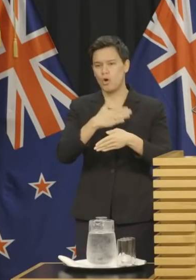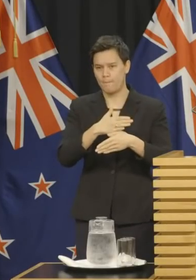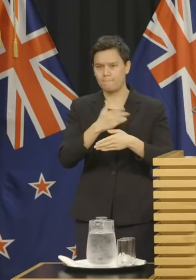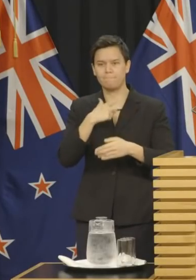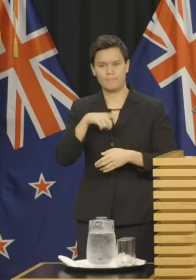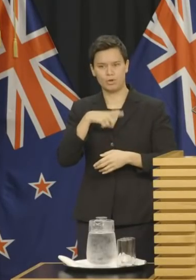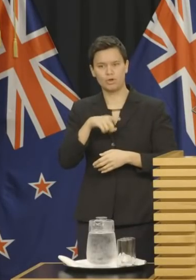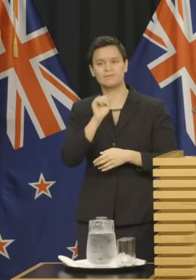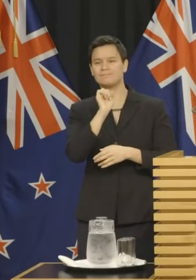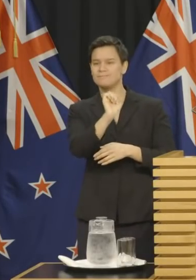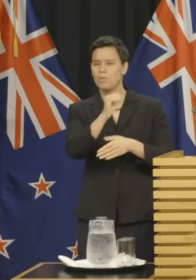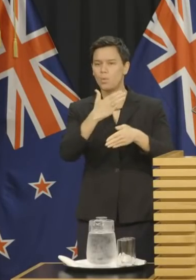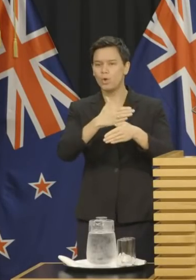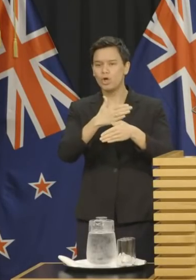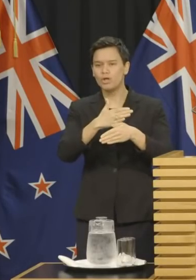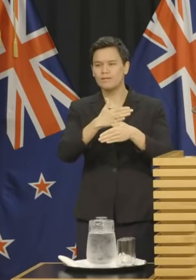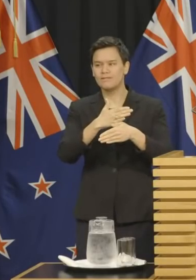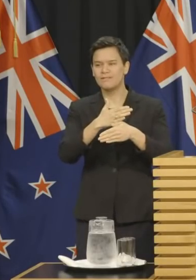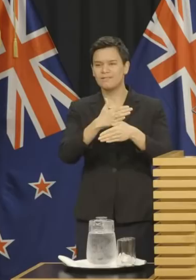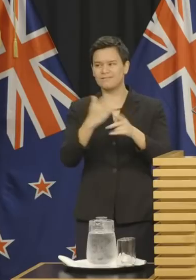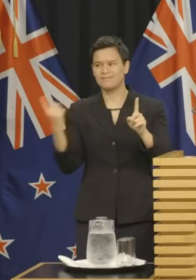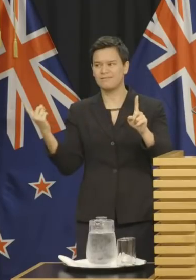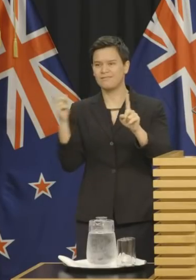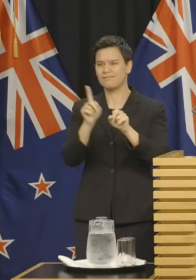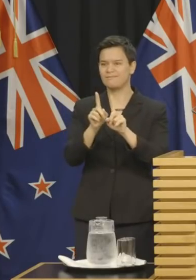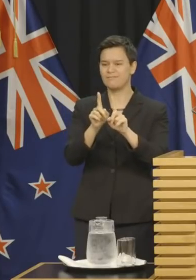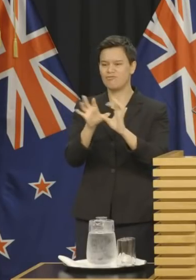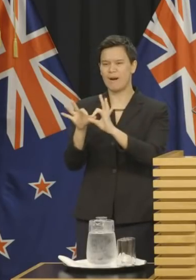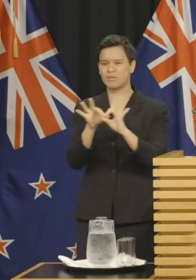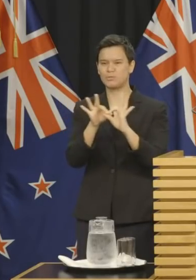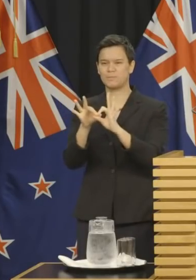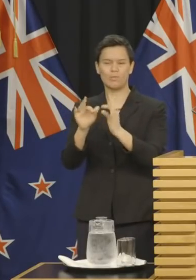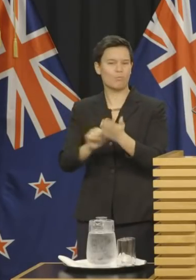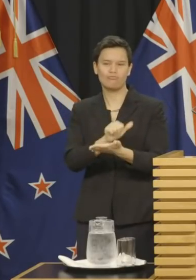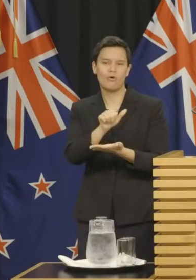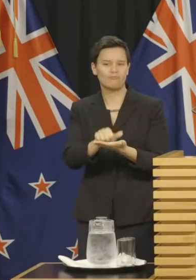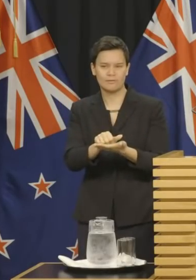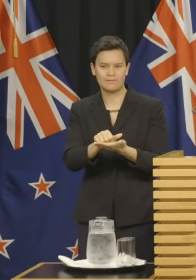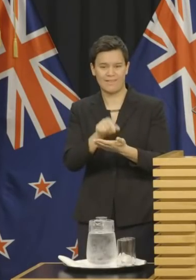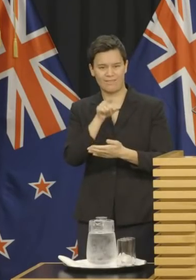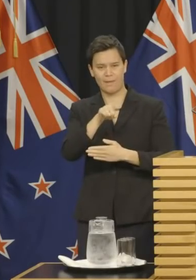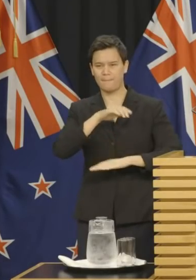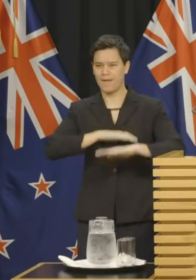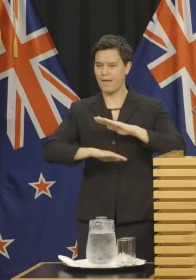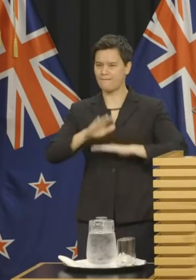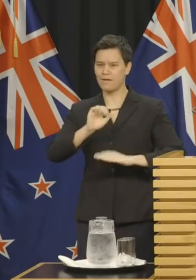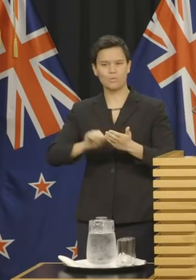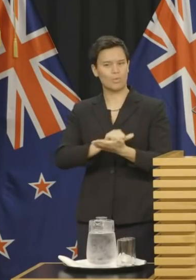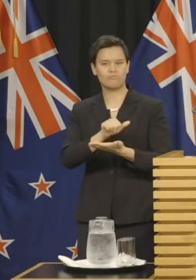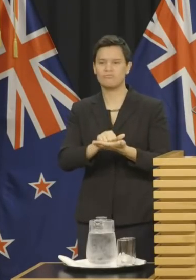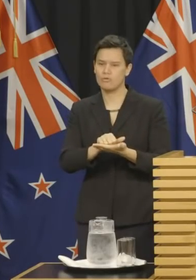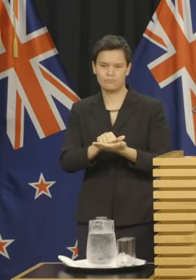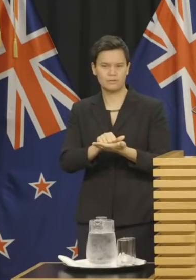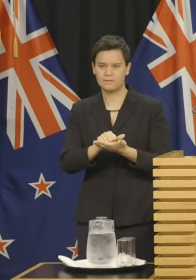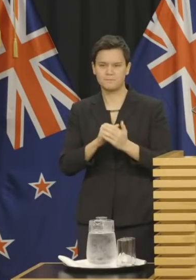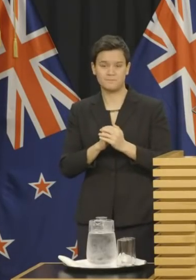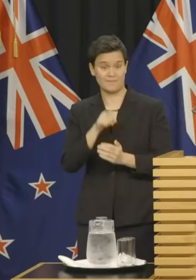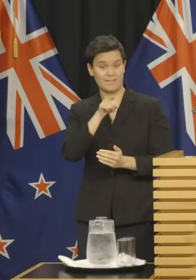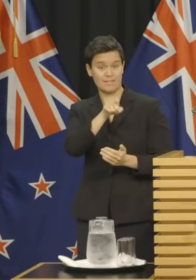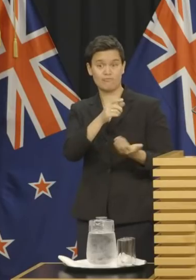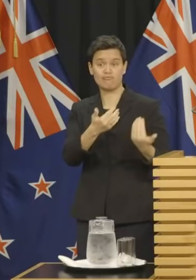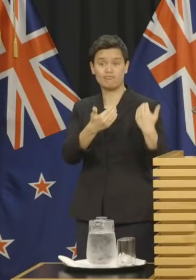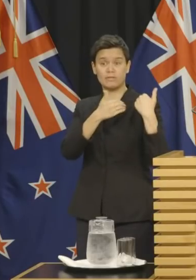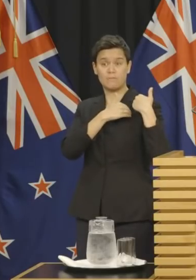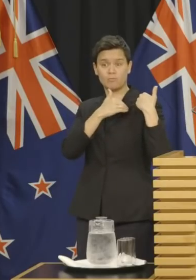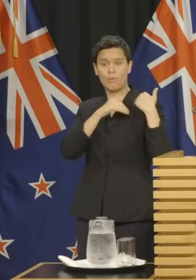using his office. He has not modelled the behaviour I expect as a minister that is in charge of setting